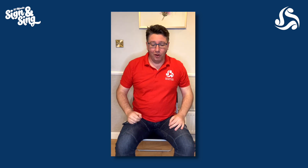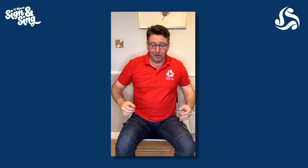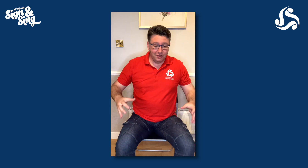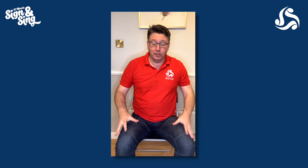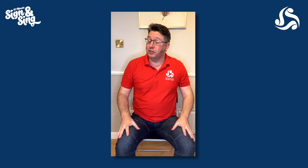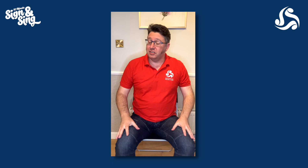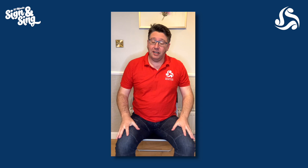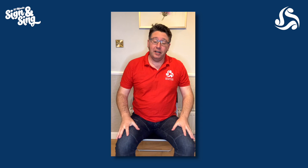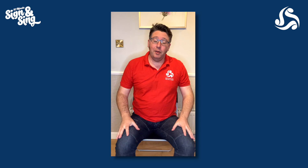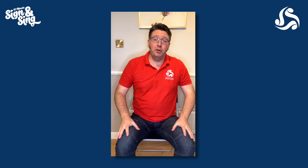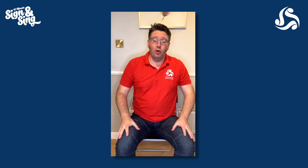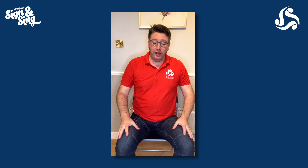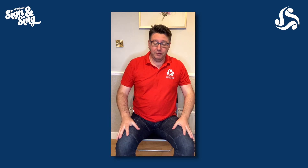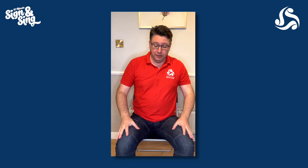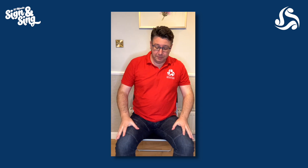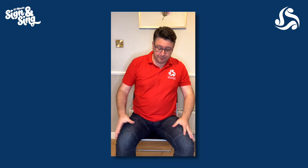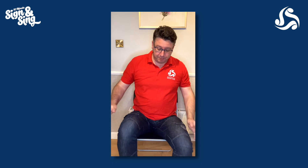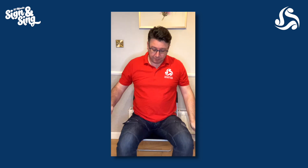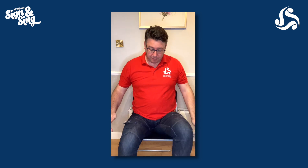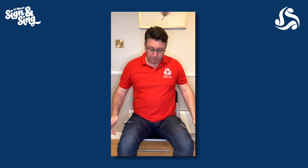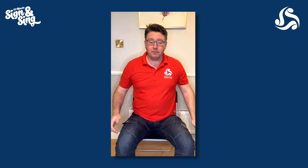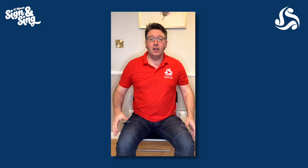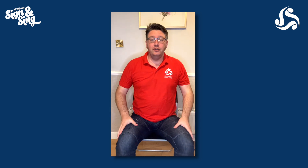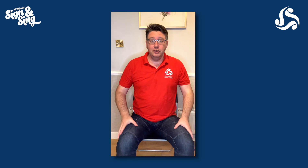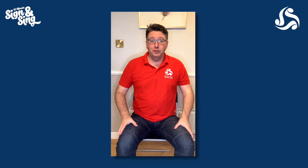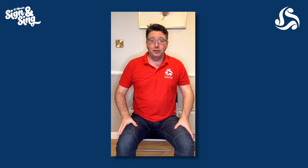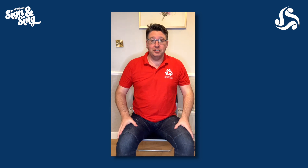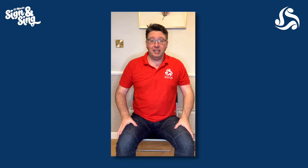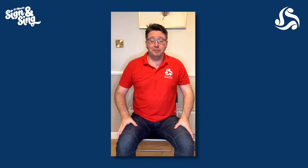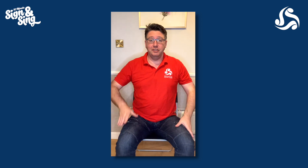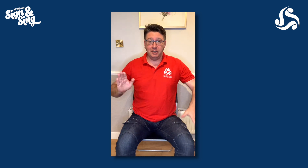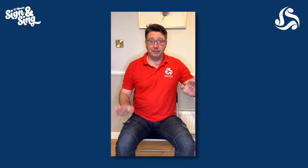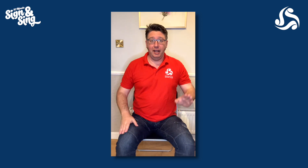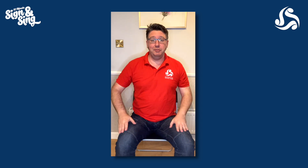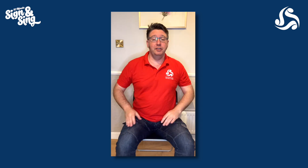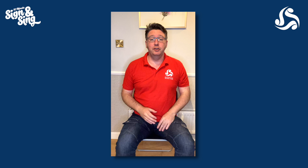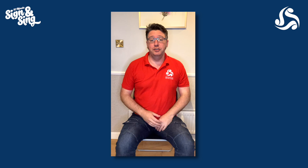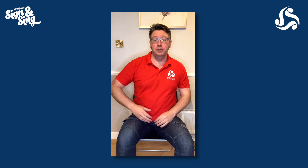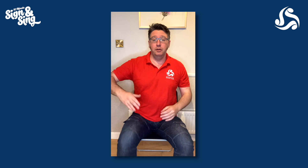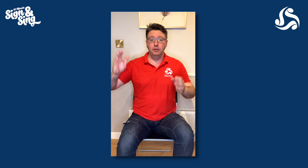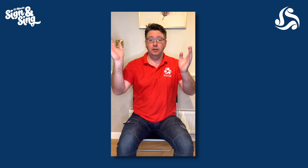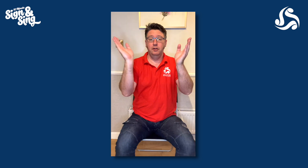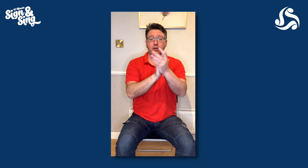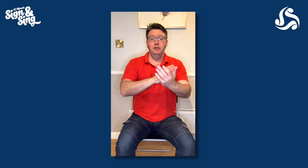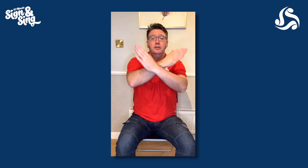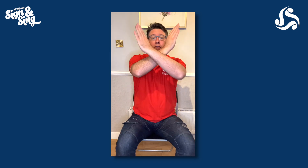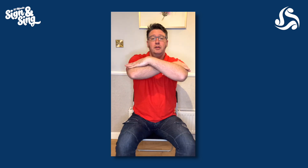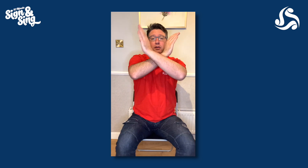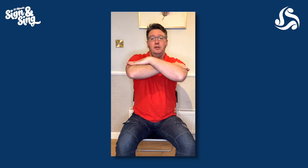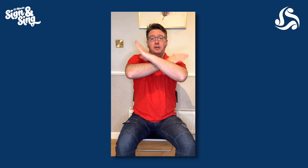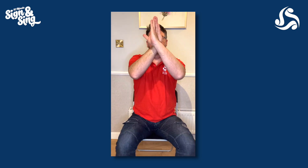If you want, you could stand it up or even do the stamps instead of the laps. So you could do,